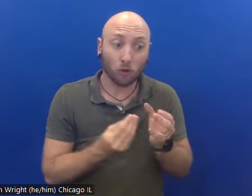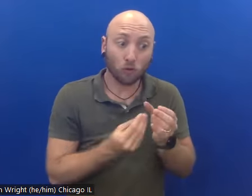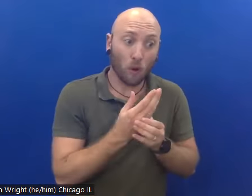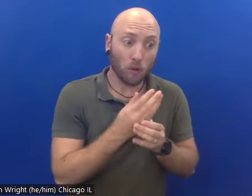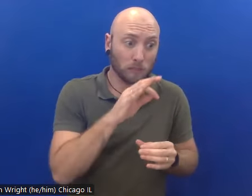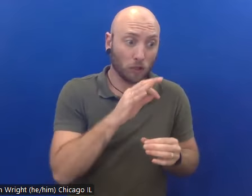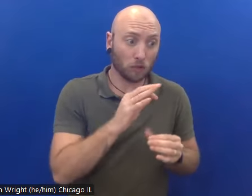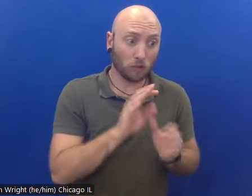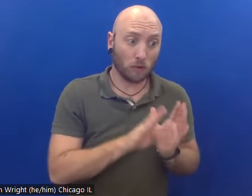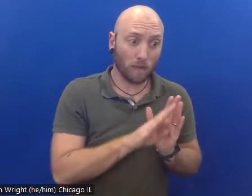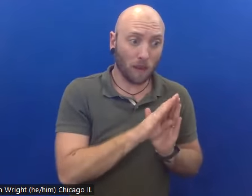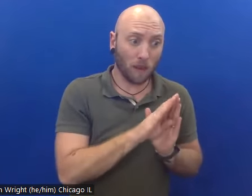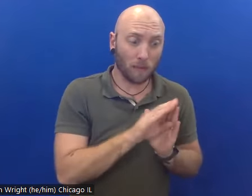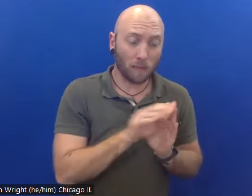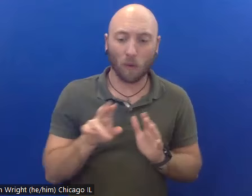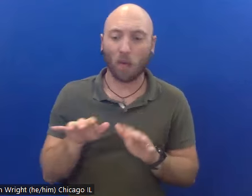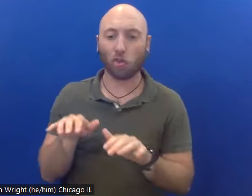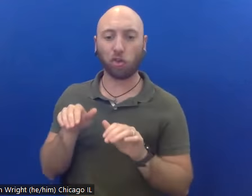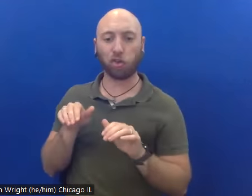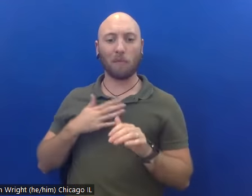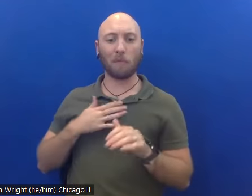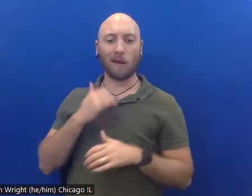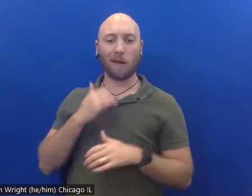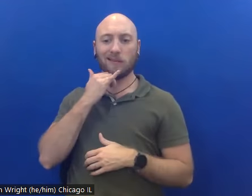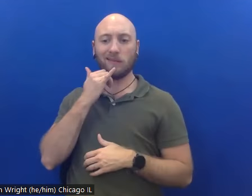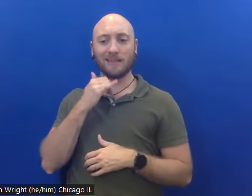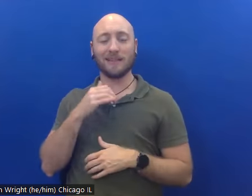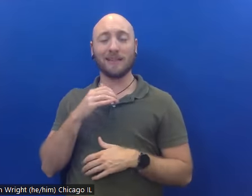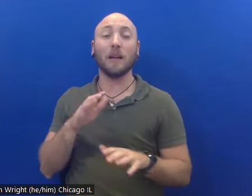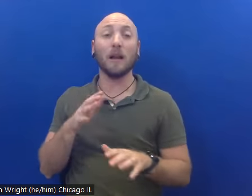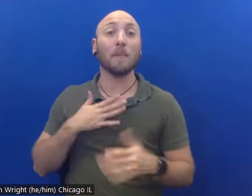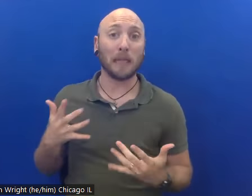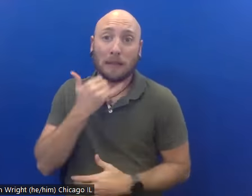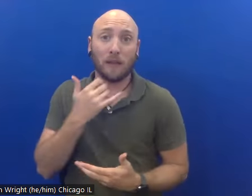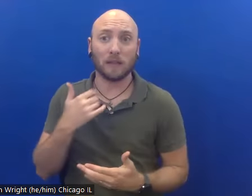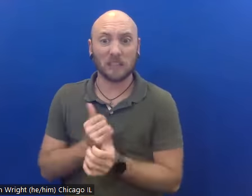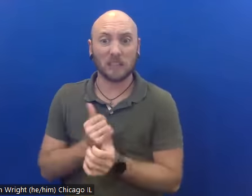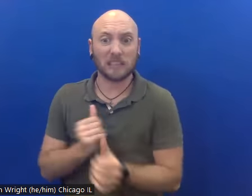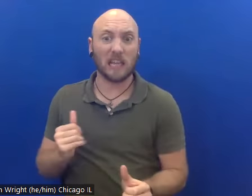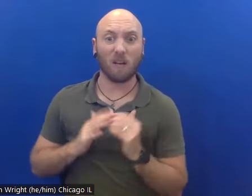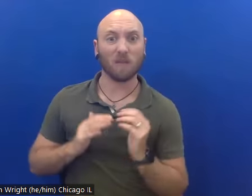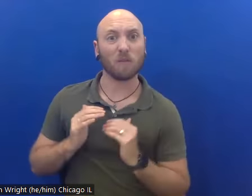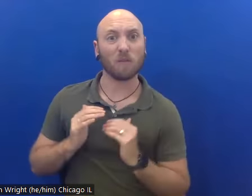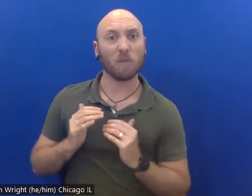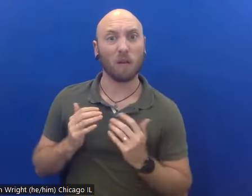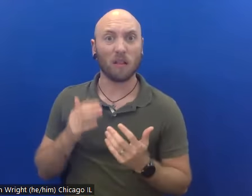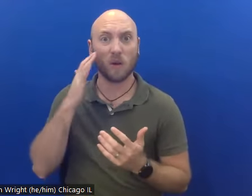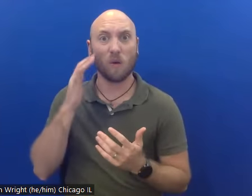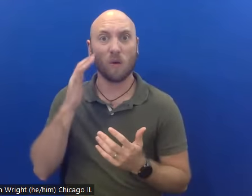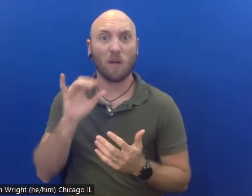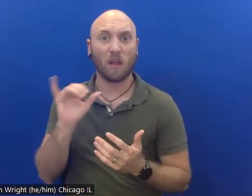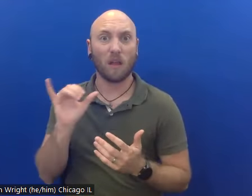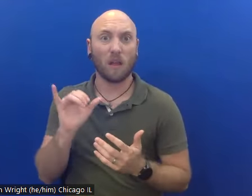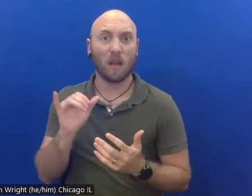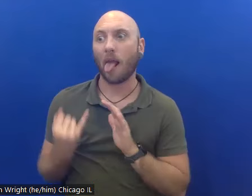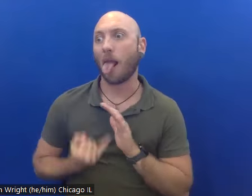back into my defects, that's like my go-to, right? That's where I feel safe. That's where I feel like, okay, I can isolate and I can do this on my